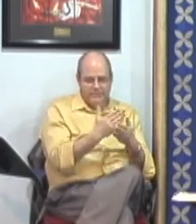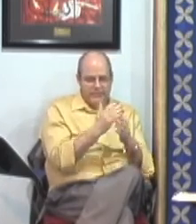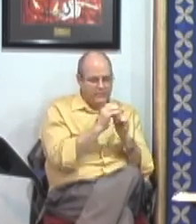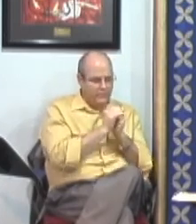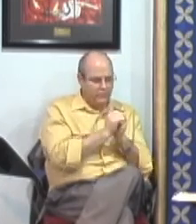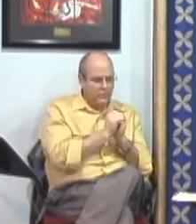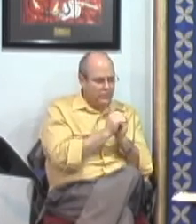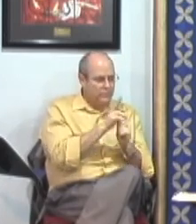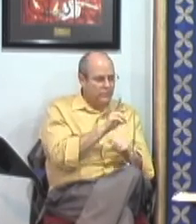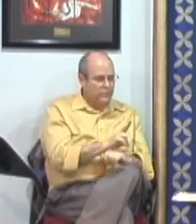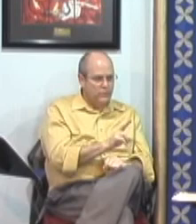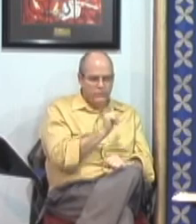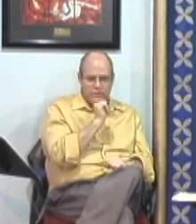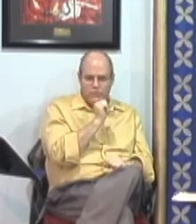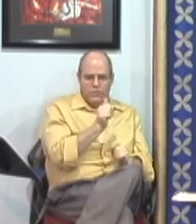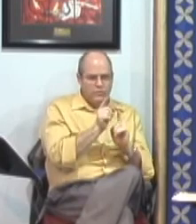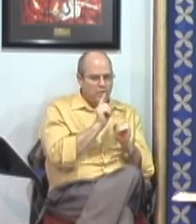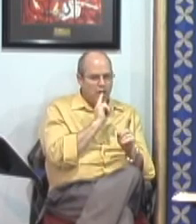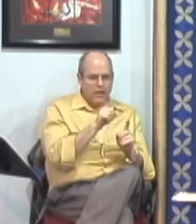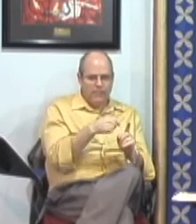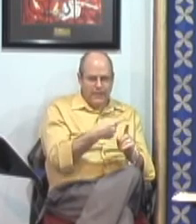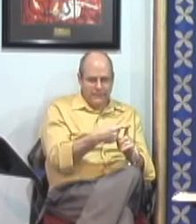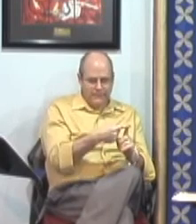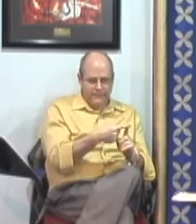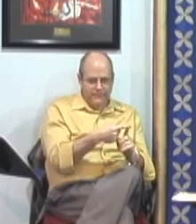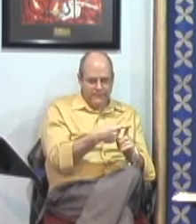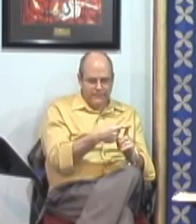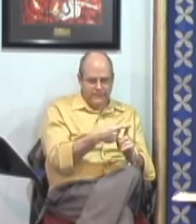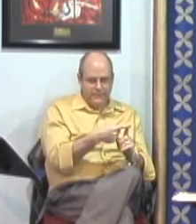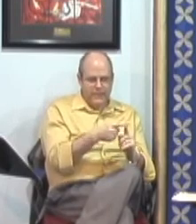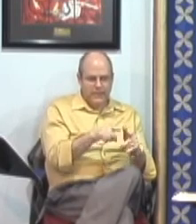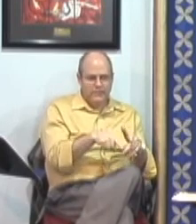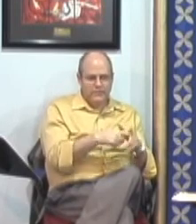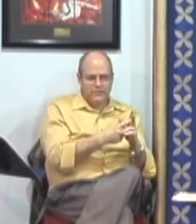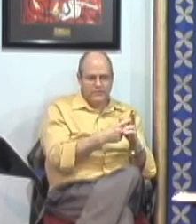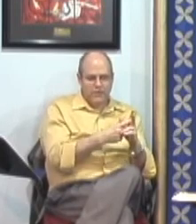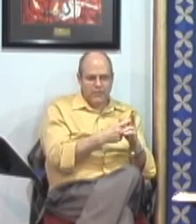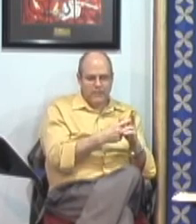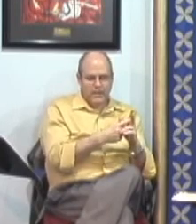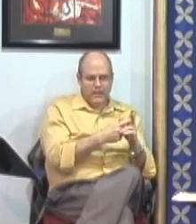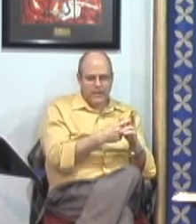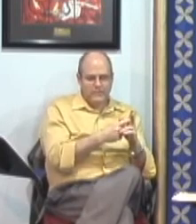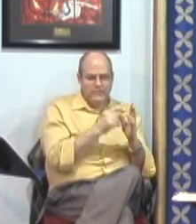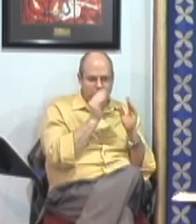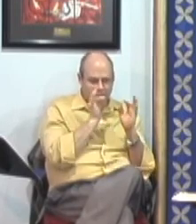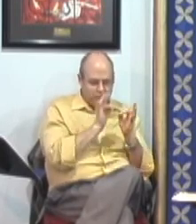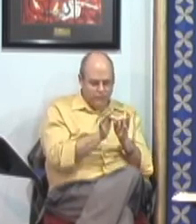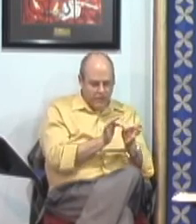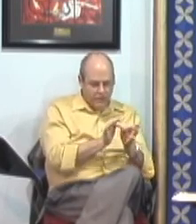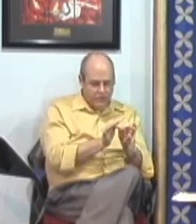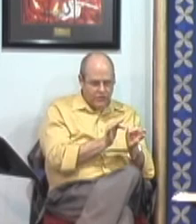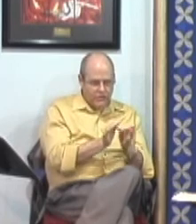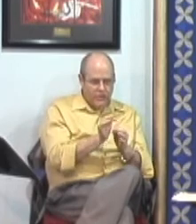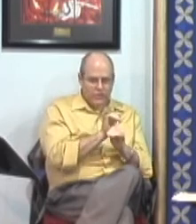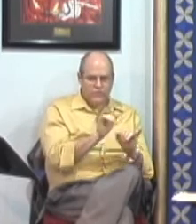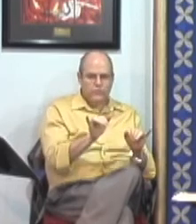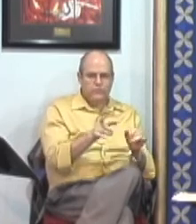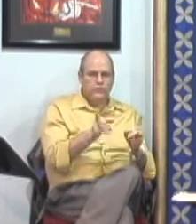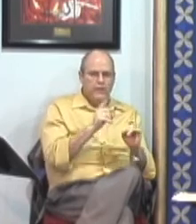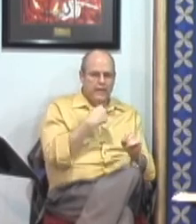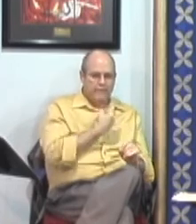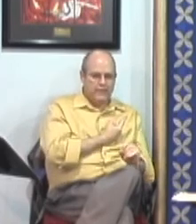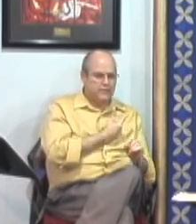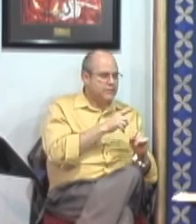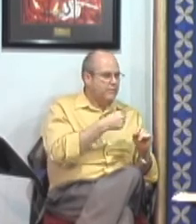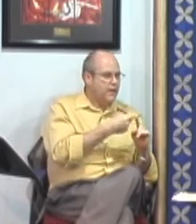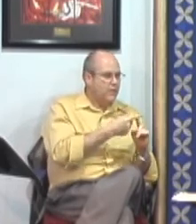that we usually don't talk about. And we're going to start out by some instruction that Yeshua gave us